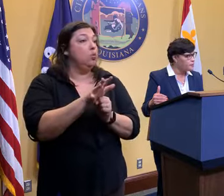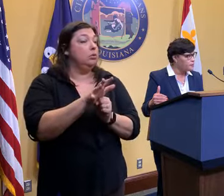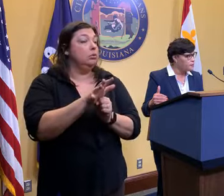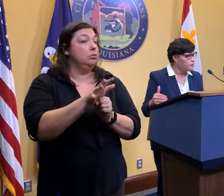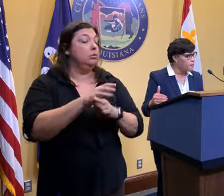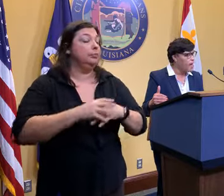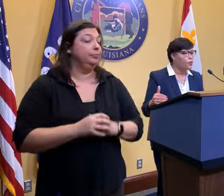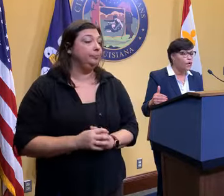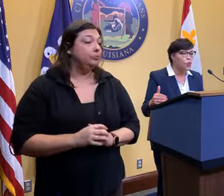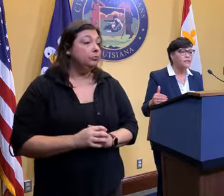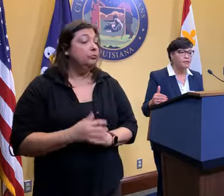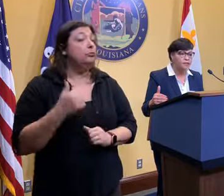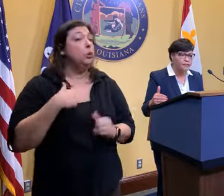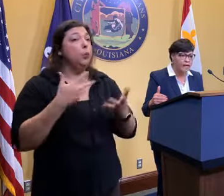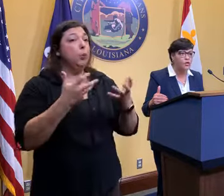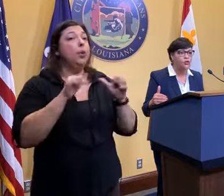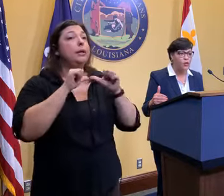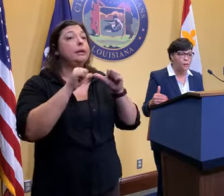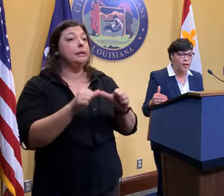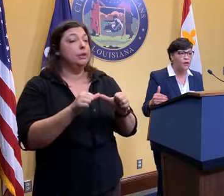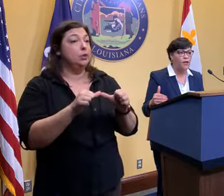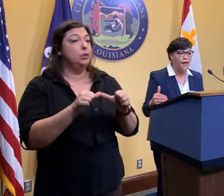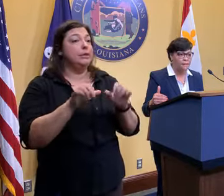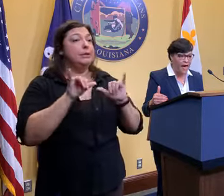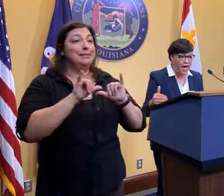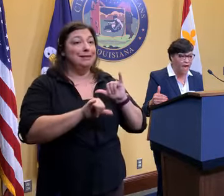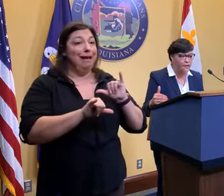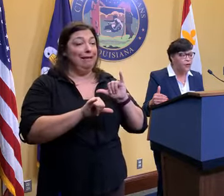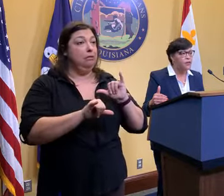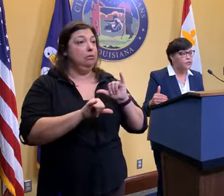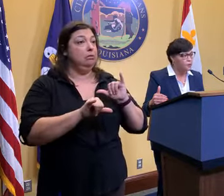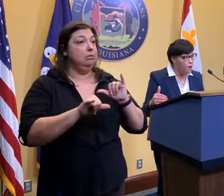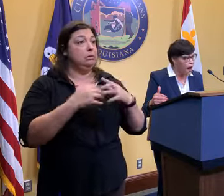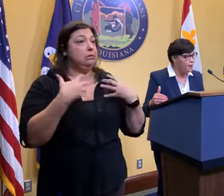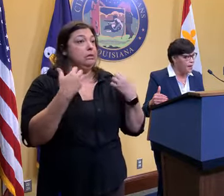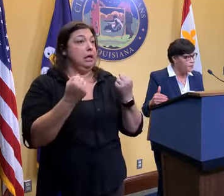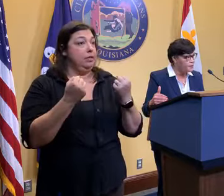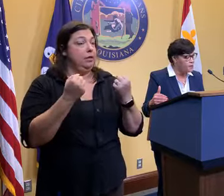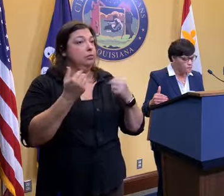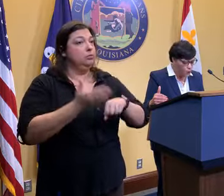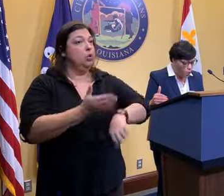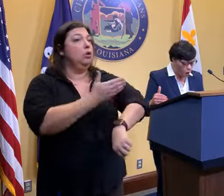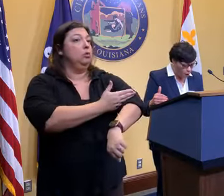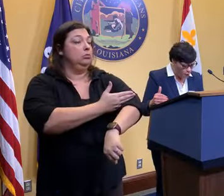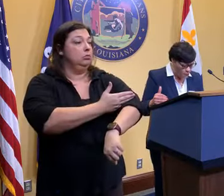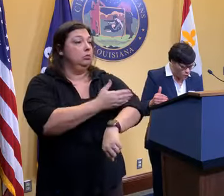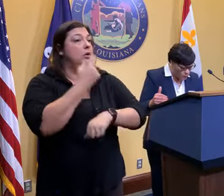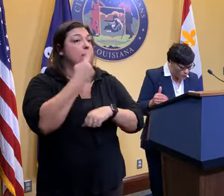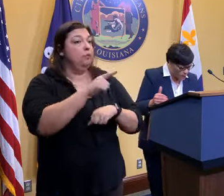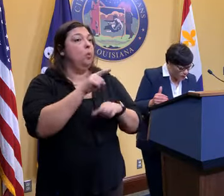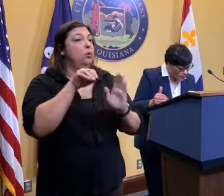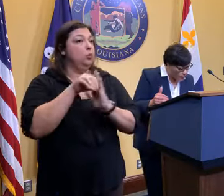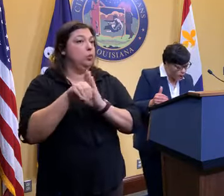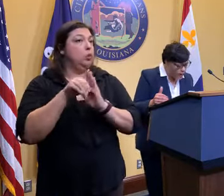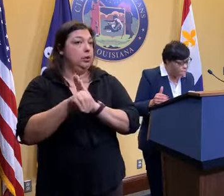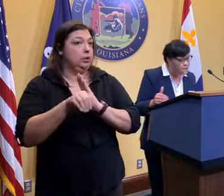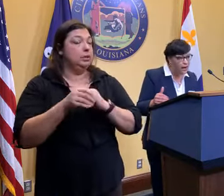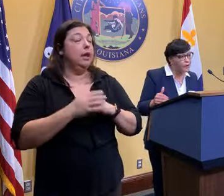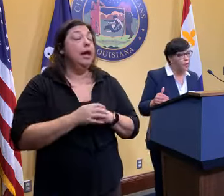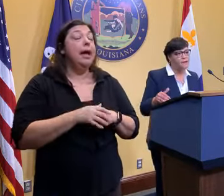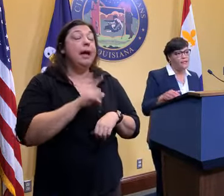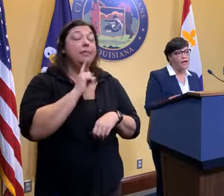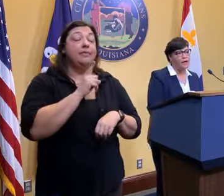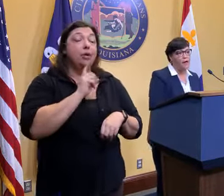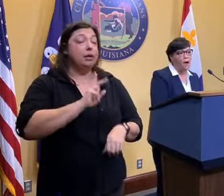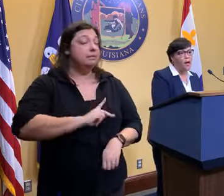coronavirus. And we want to continue to remain on that path to progress for our community. So I'm